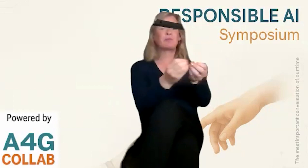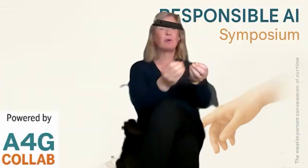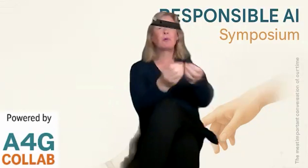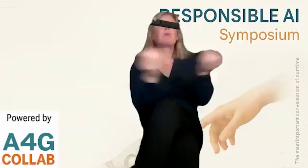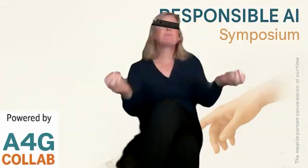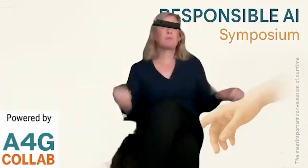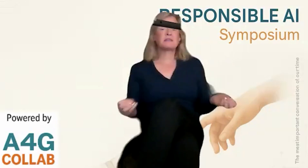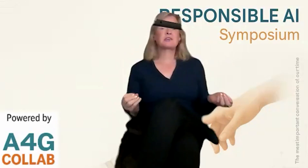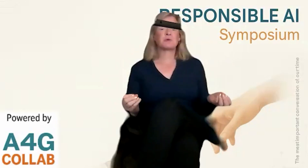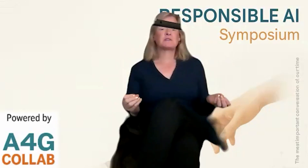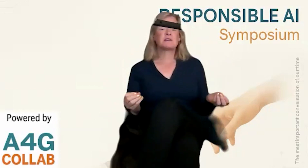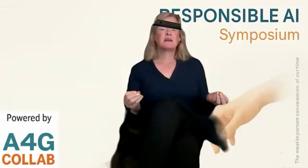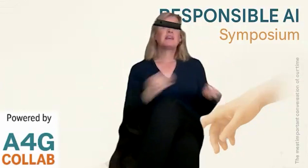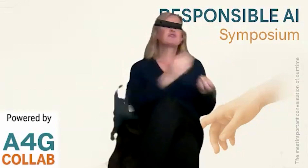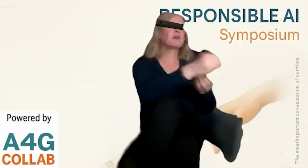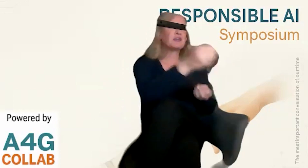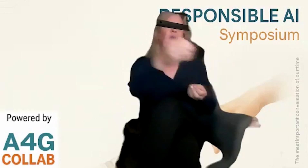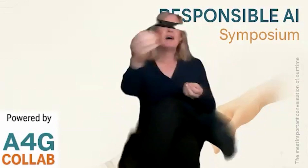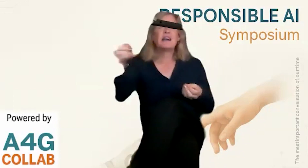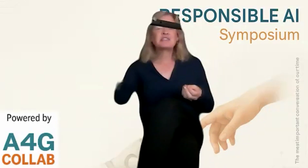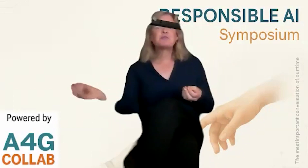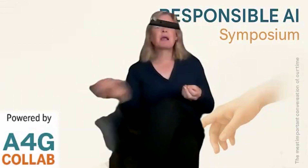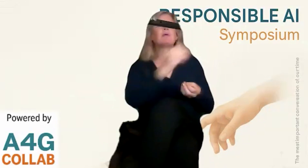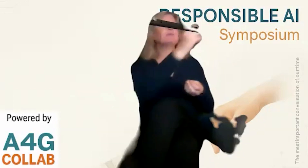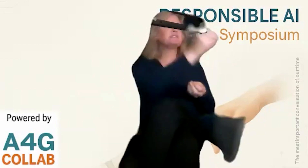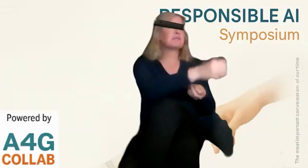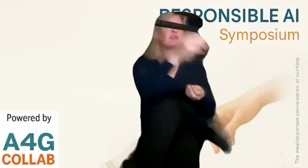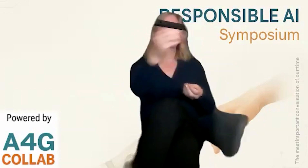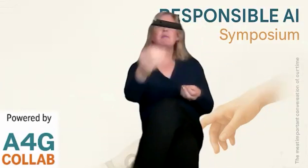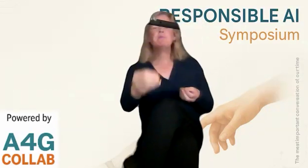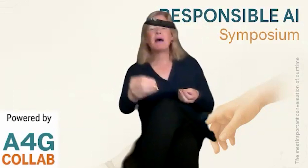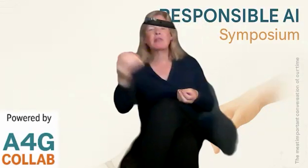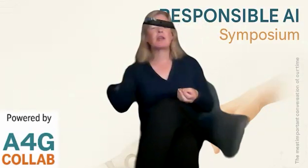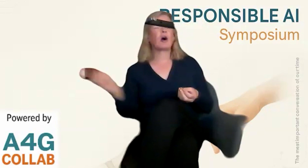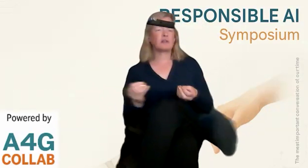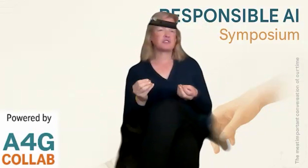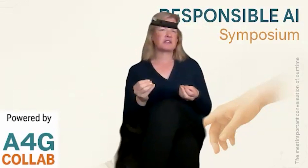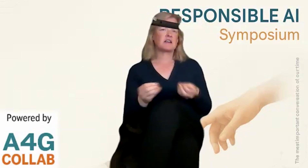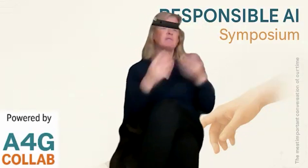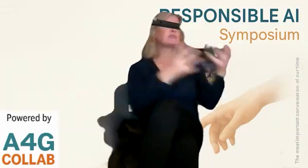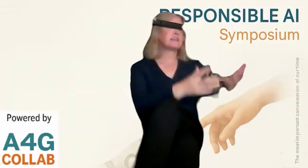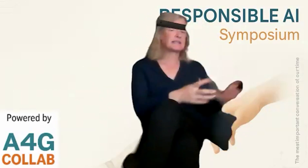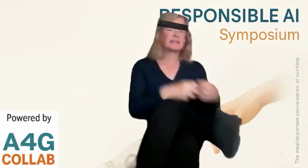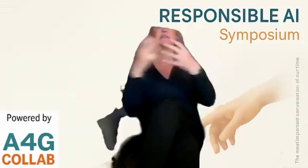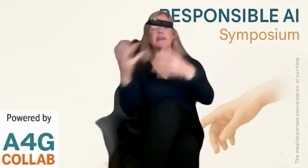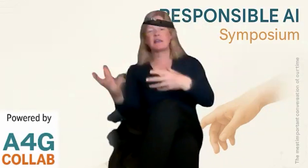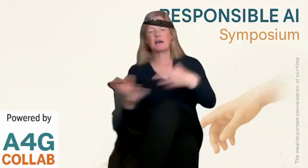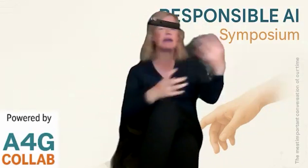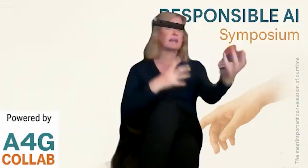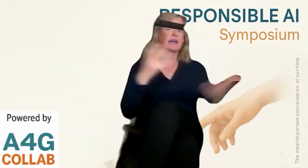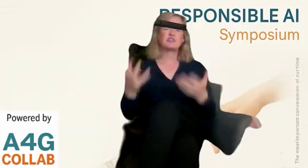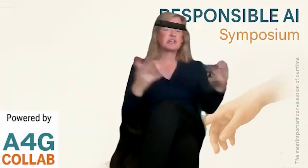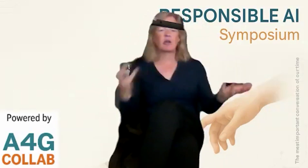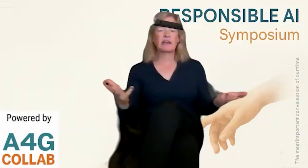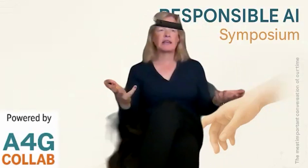as I say, we're pretty promiscuous in trying to experiment with different methodologies of protecting that